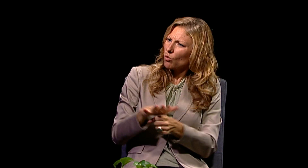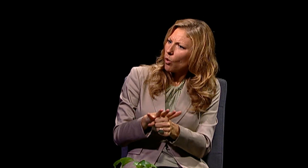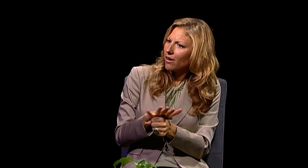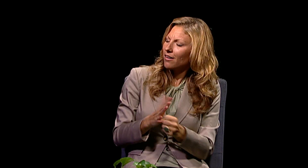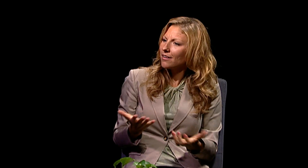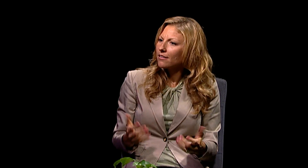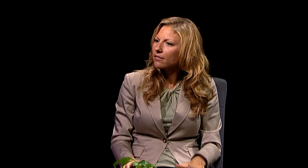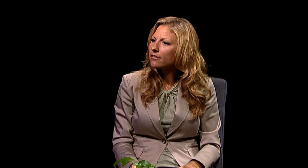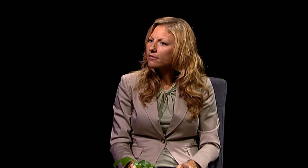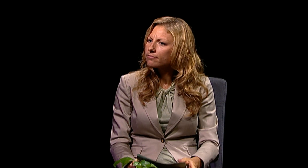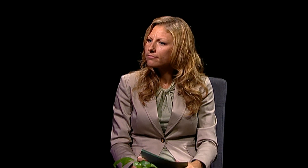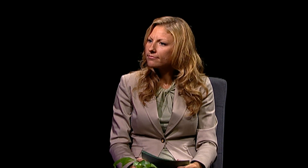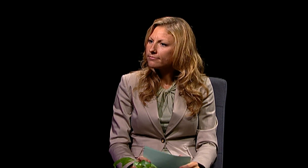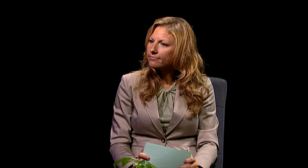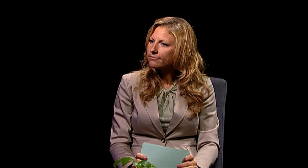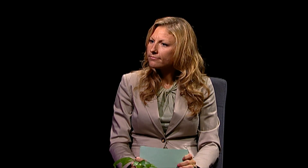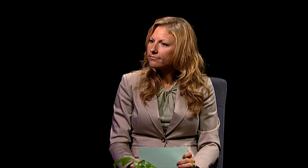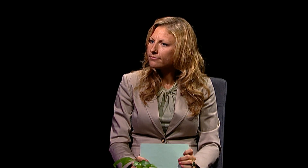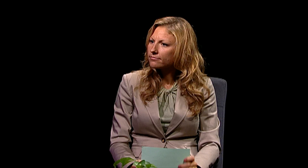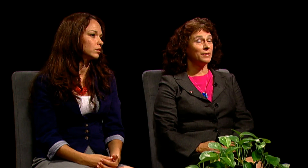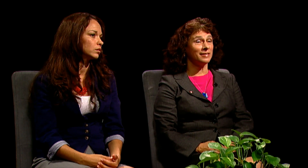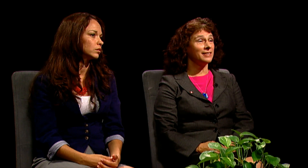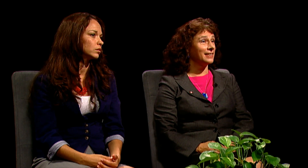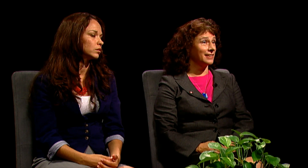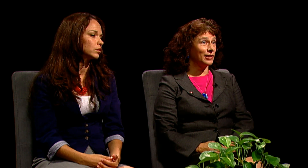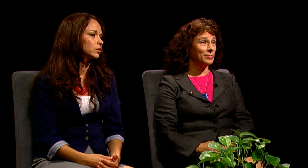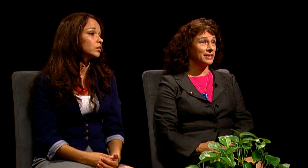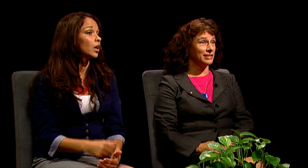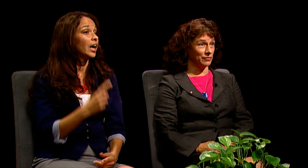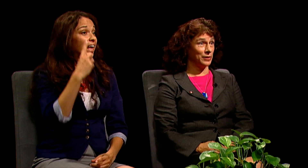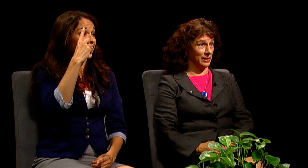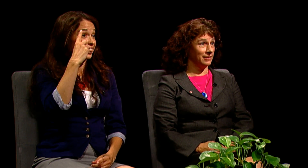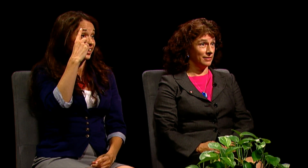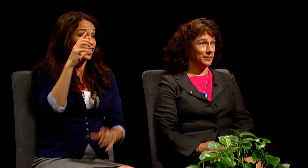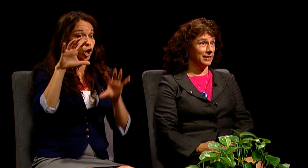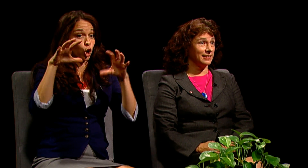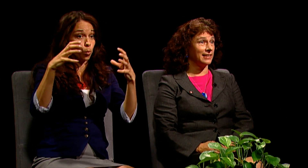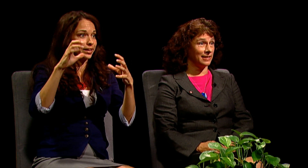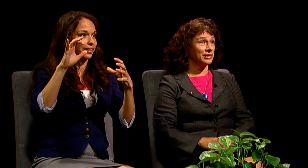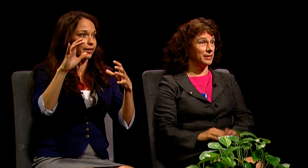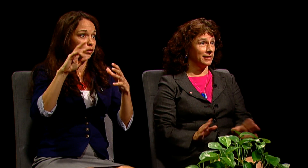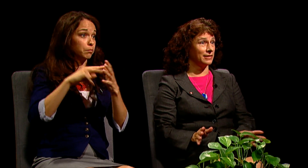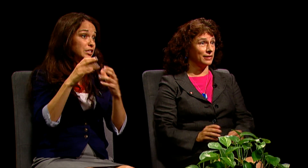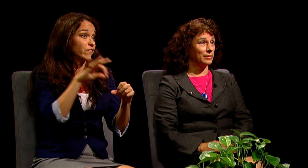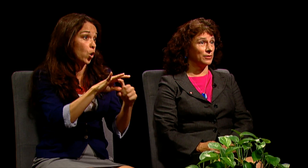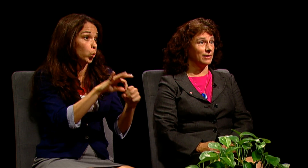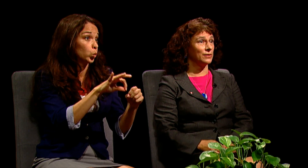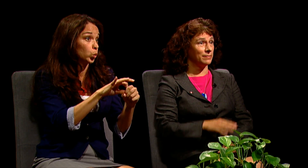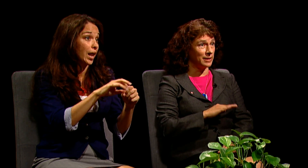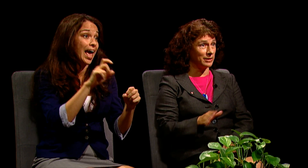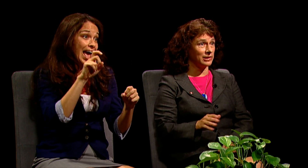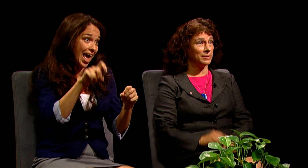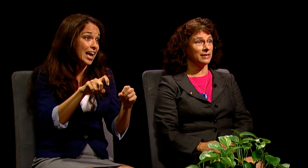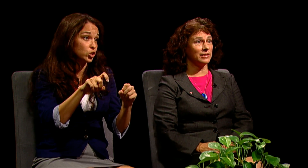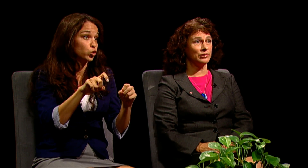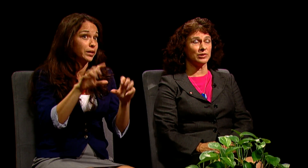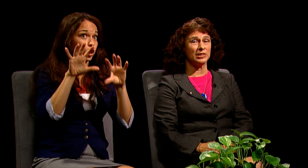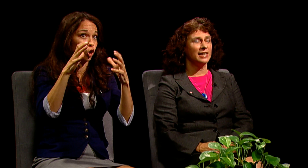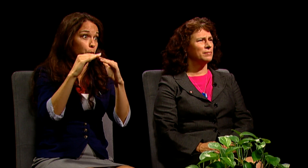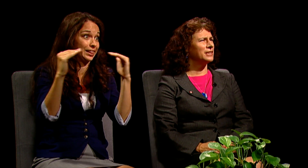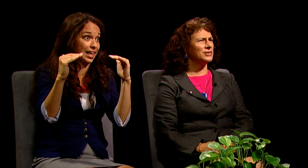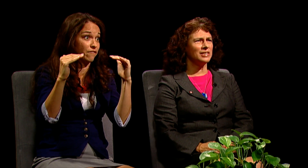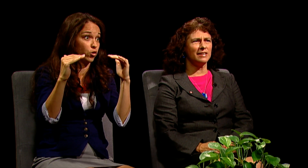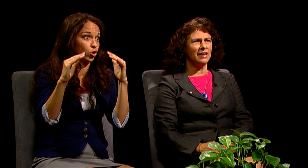experience, and what can we do to act locally? Well, the thinking globally is voting, because that has to be done at the global level amongst the